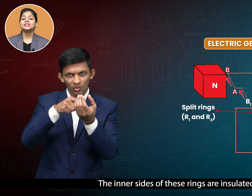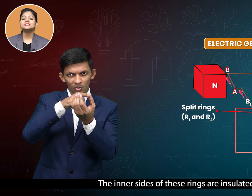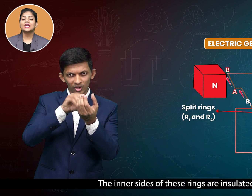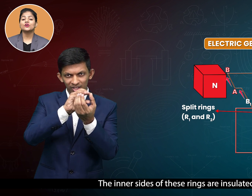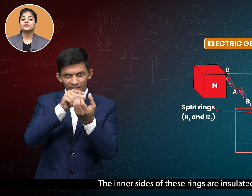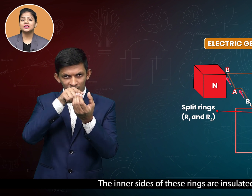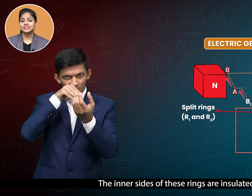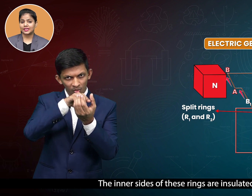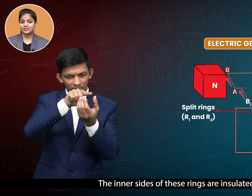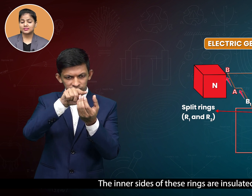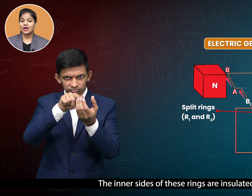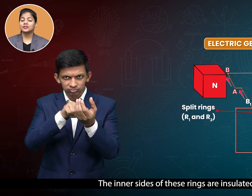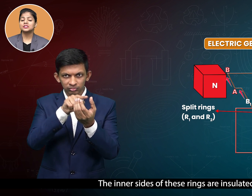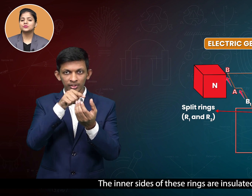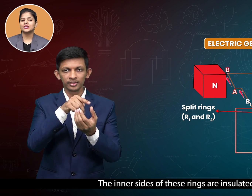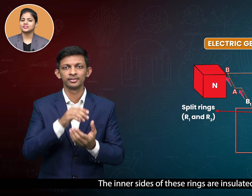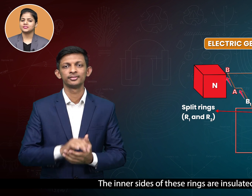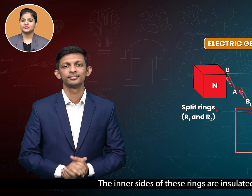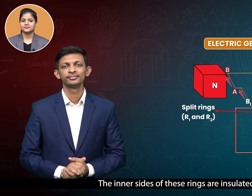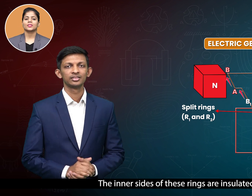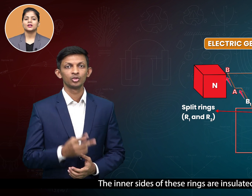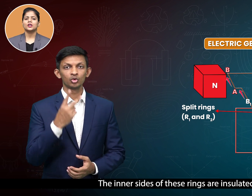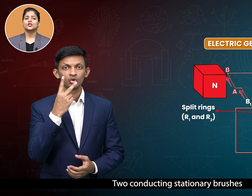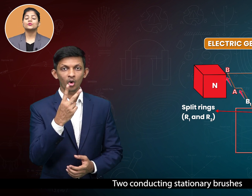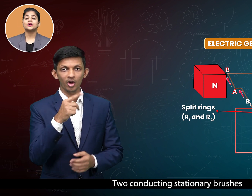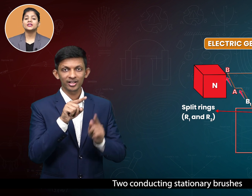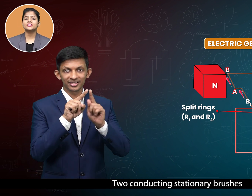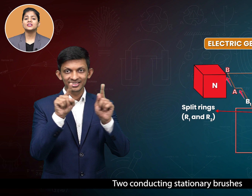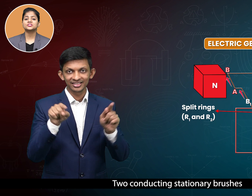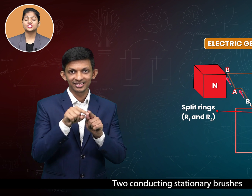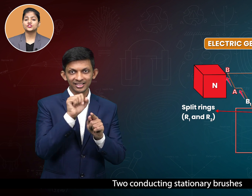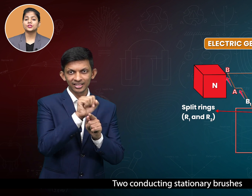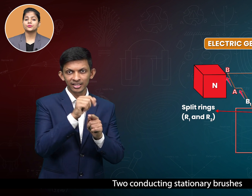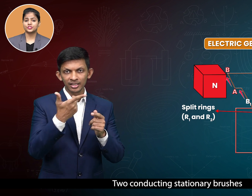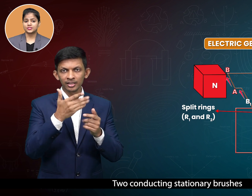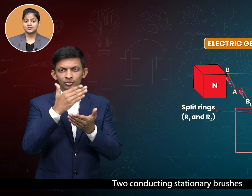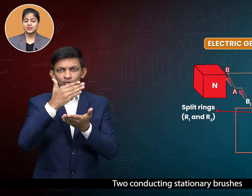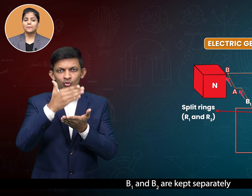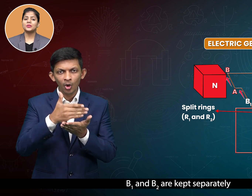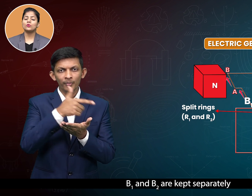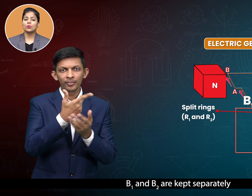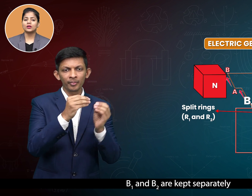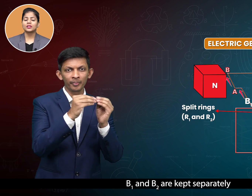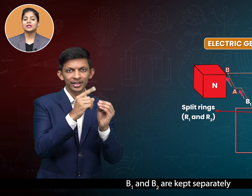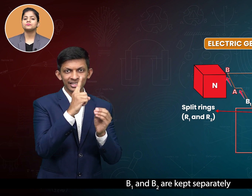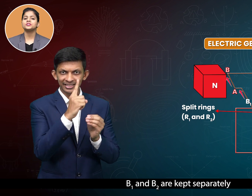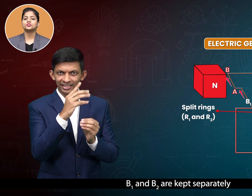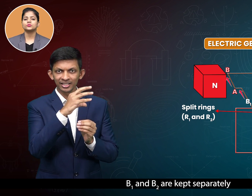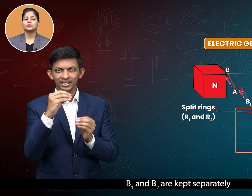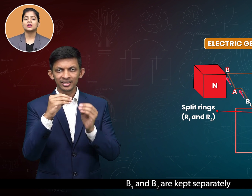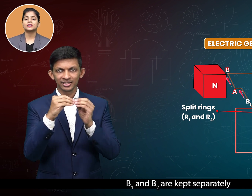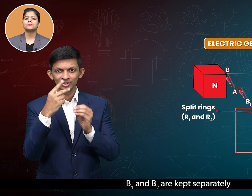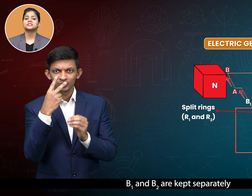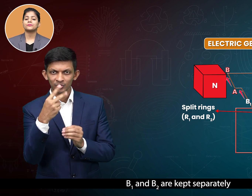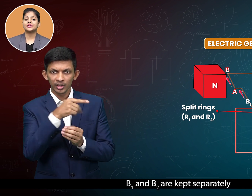The inner side of these rings are insulated. Two conducting stationary brushes B1 and